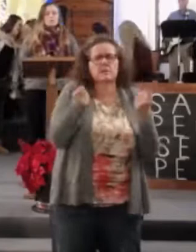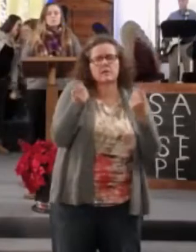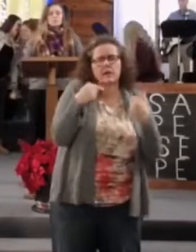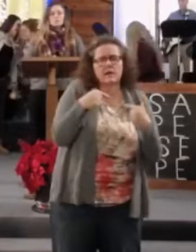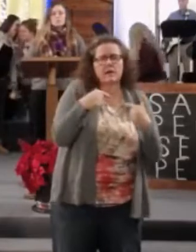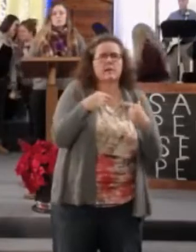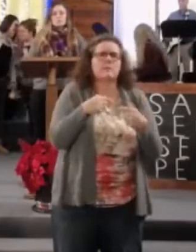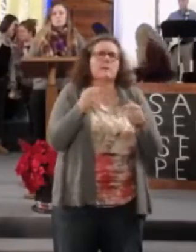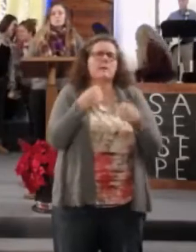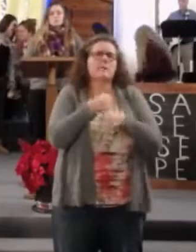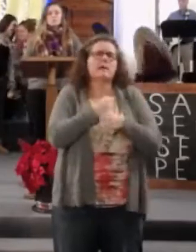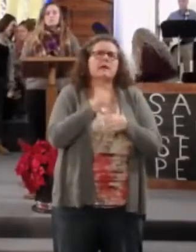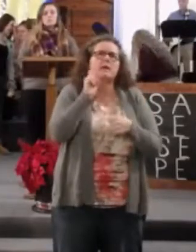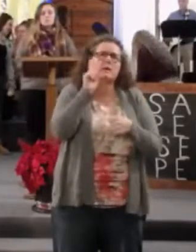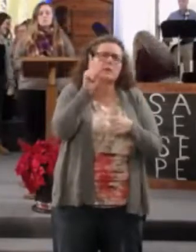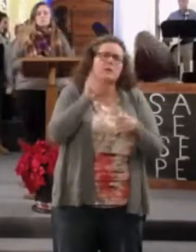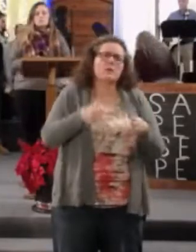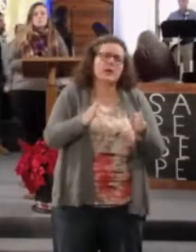follow.